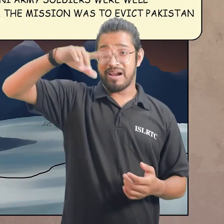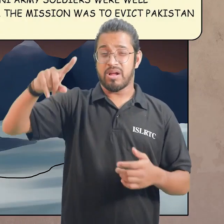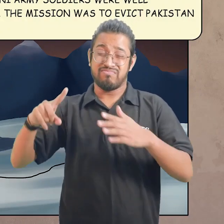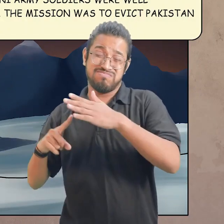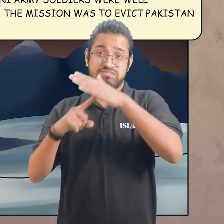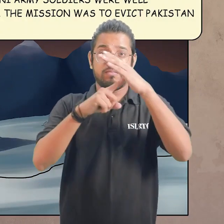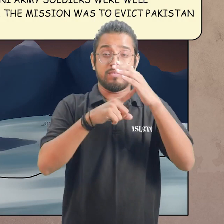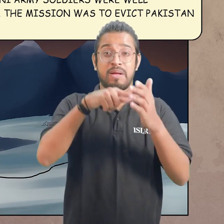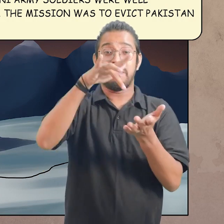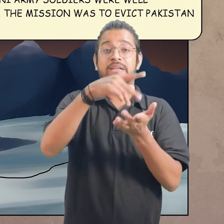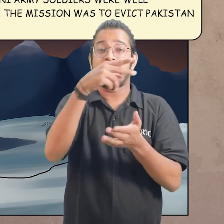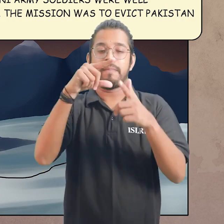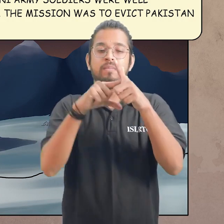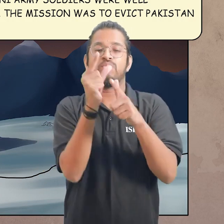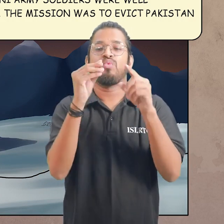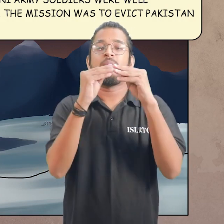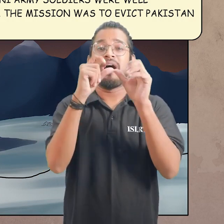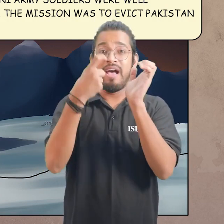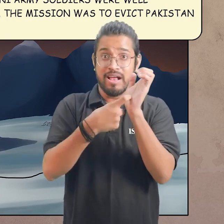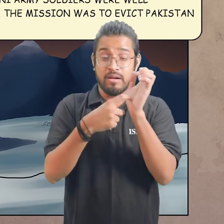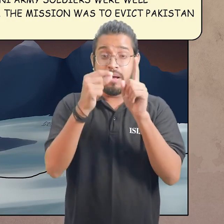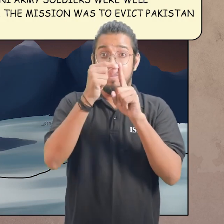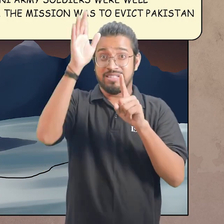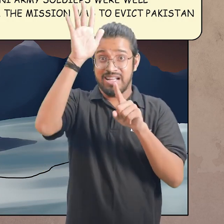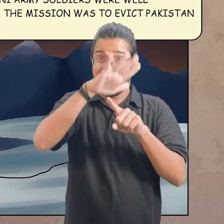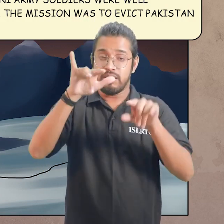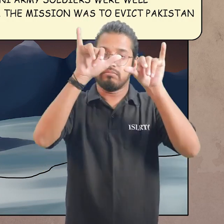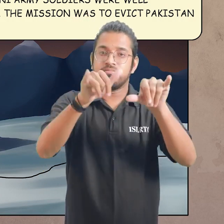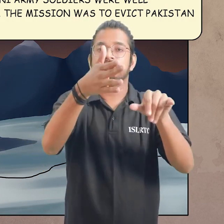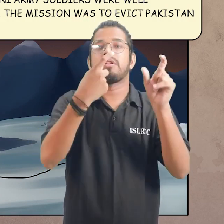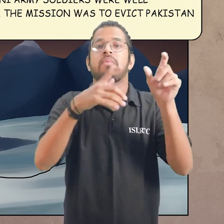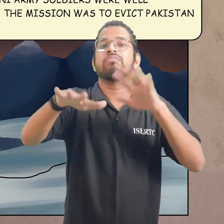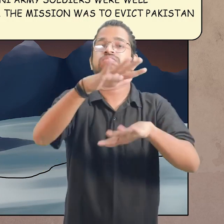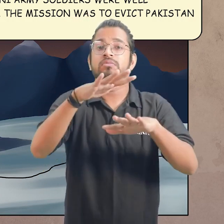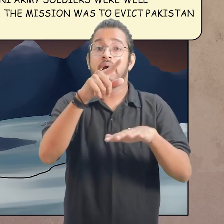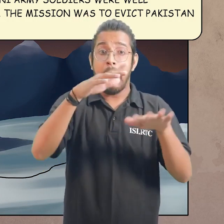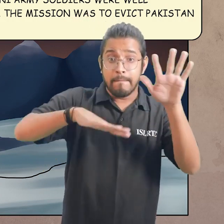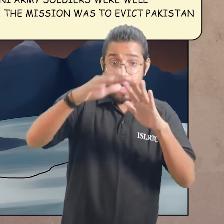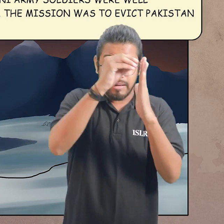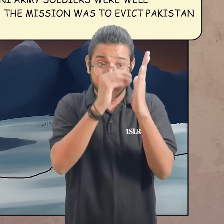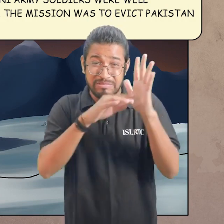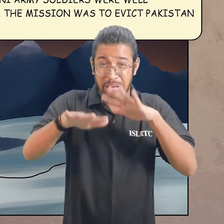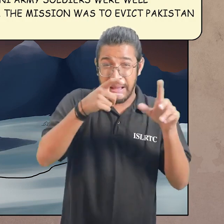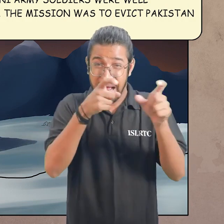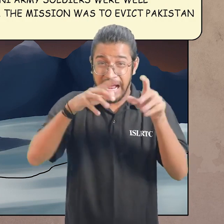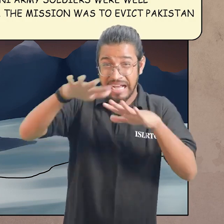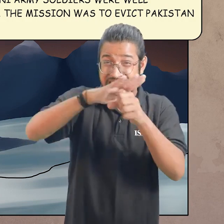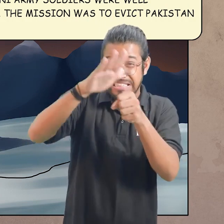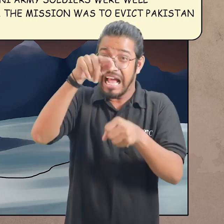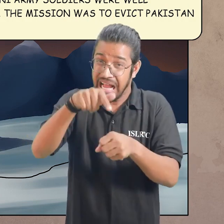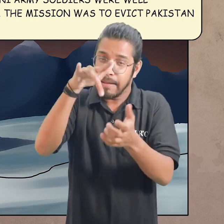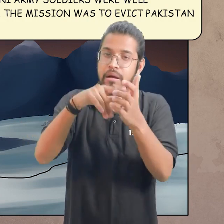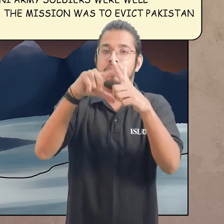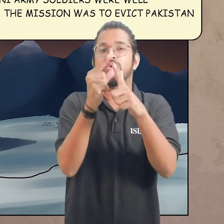Zubar was an important mountain top where the Pakistani army soldiers were well entrenched.